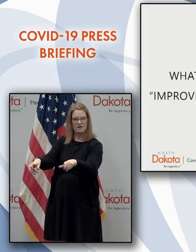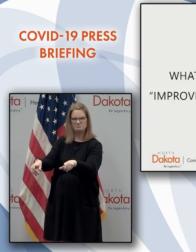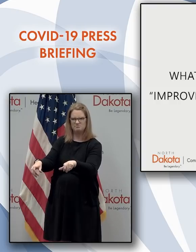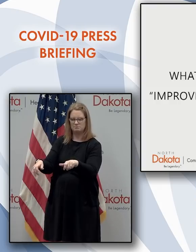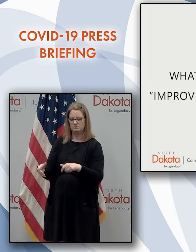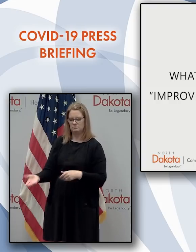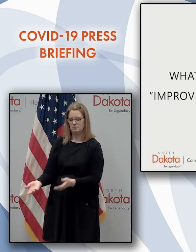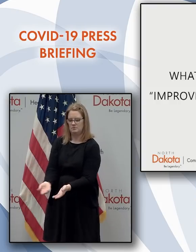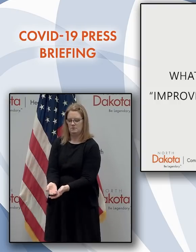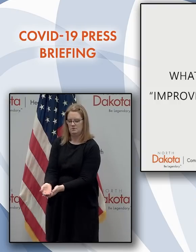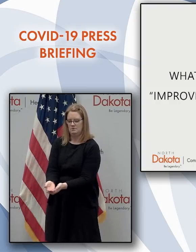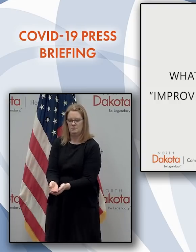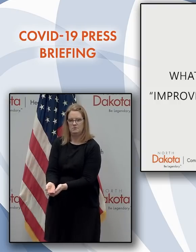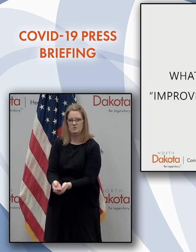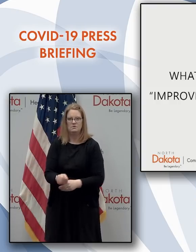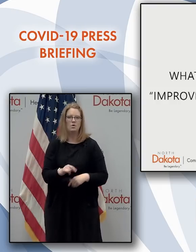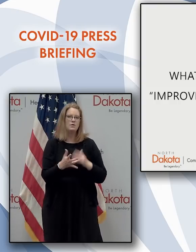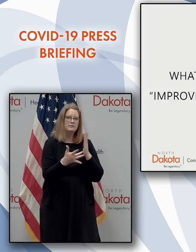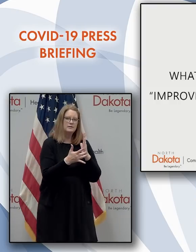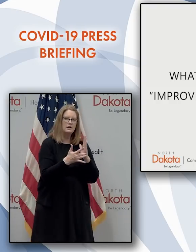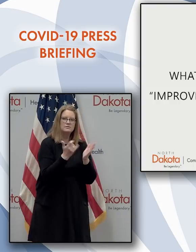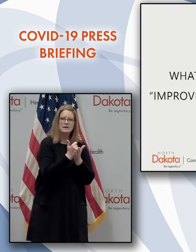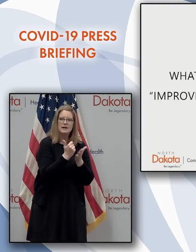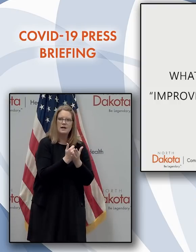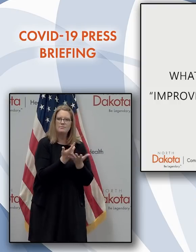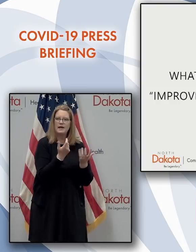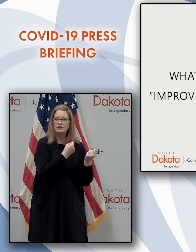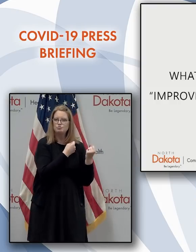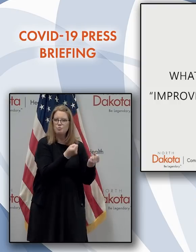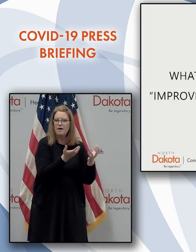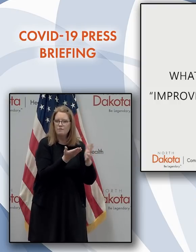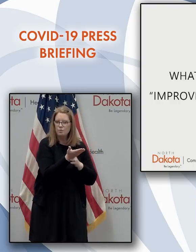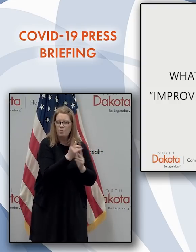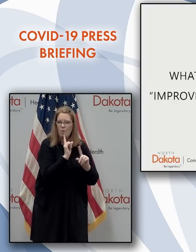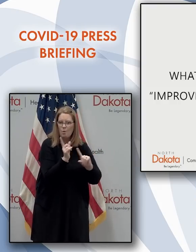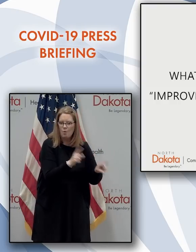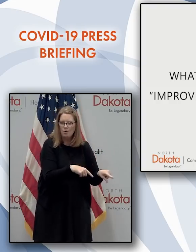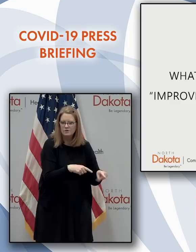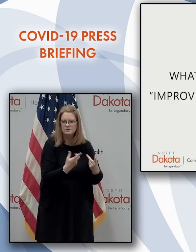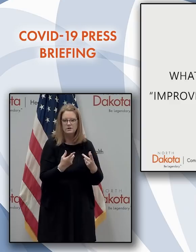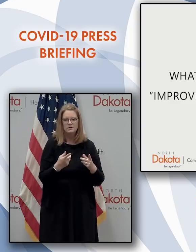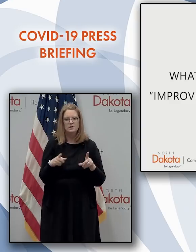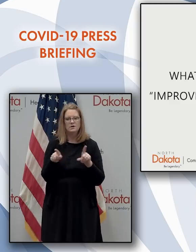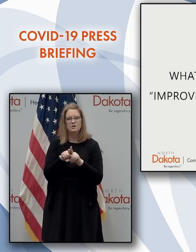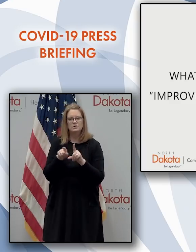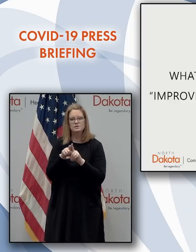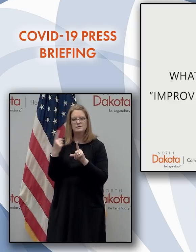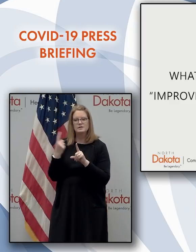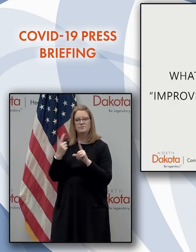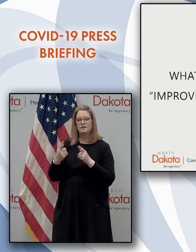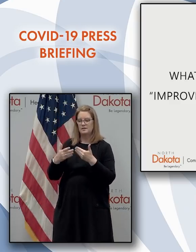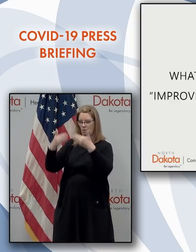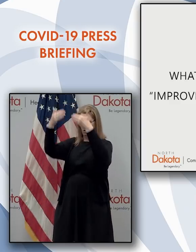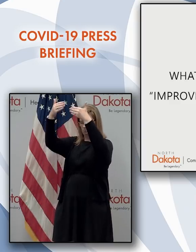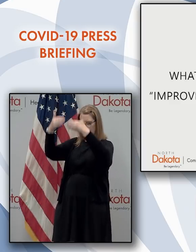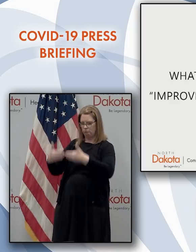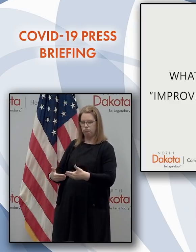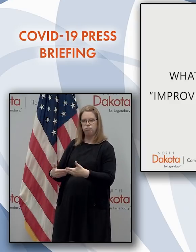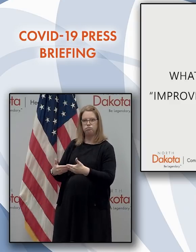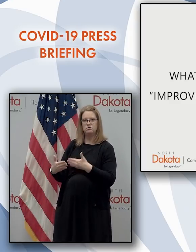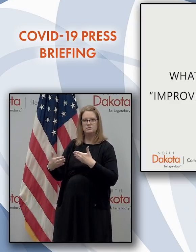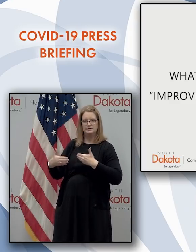to manage takeout or drive-through orders. Improvements that create distance between customers and employees, such